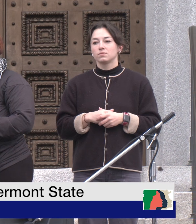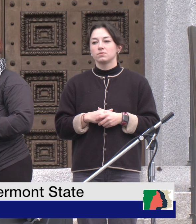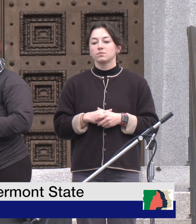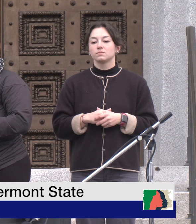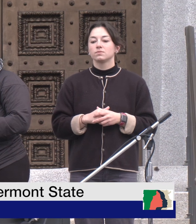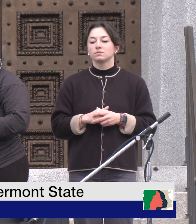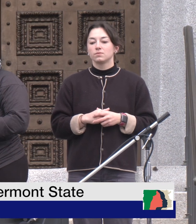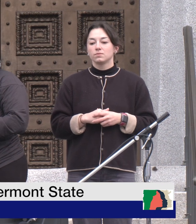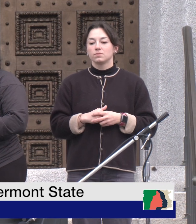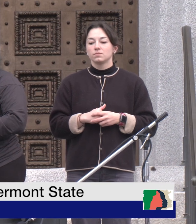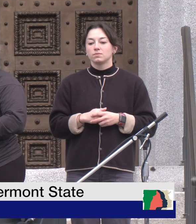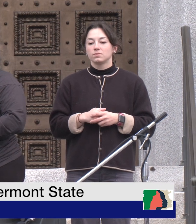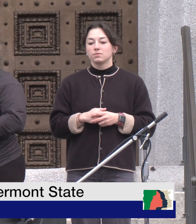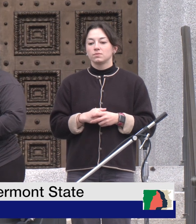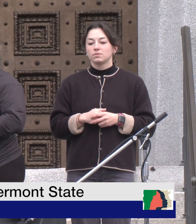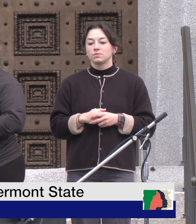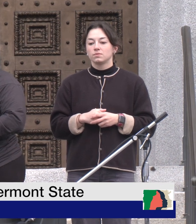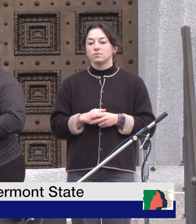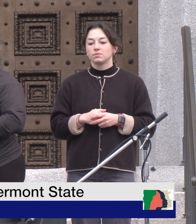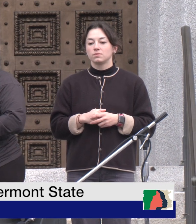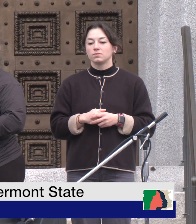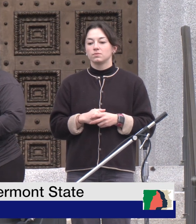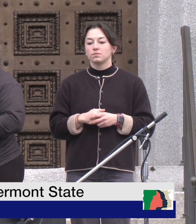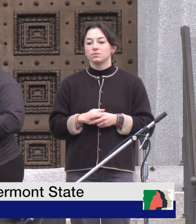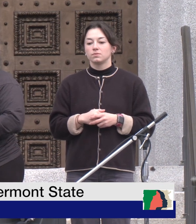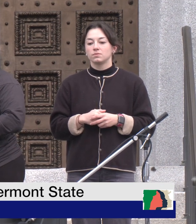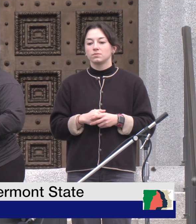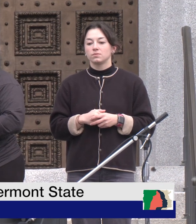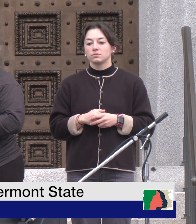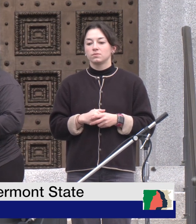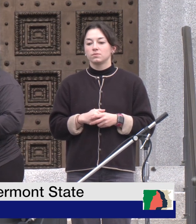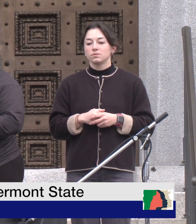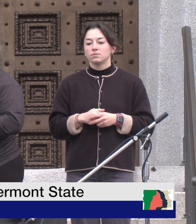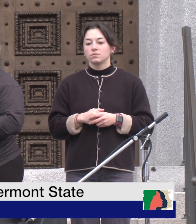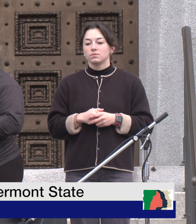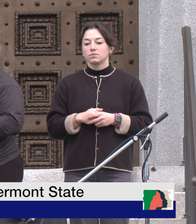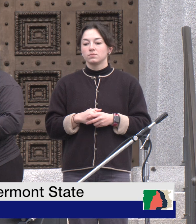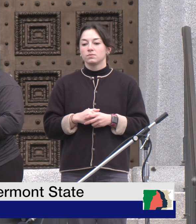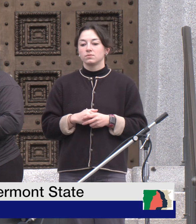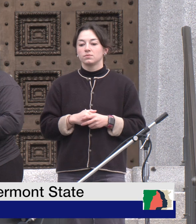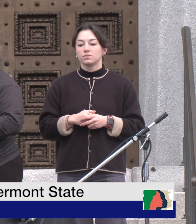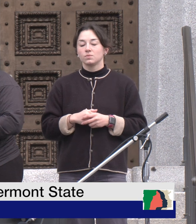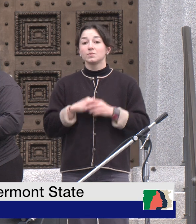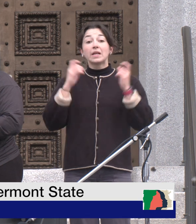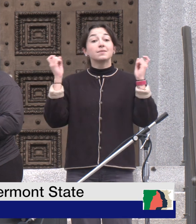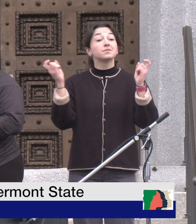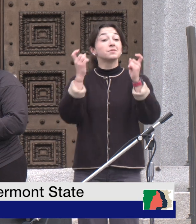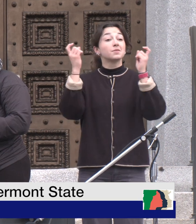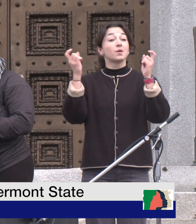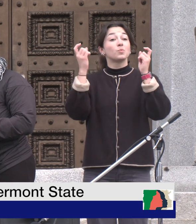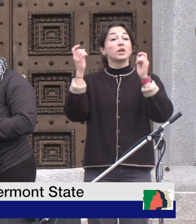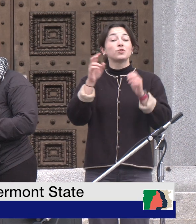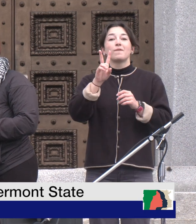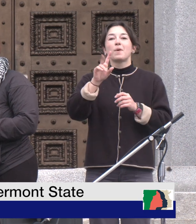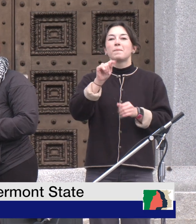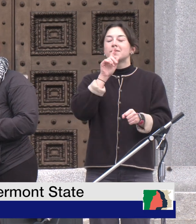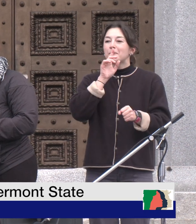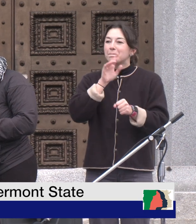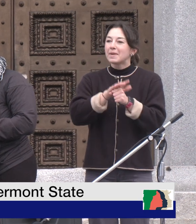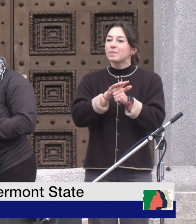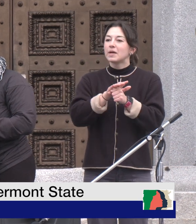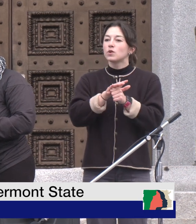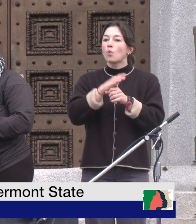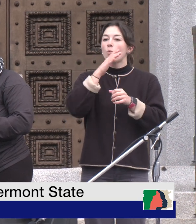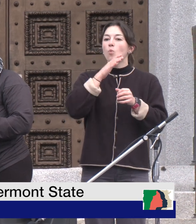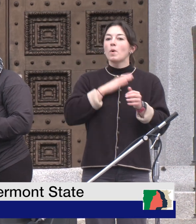Ohan, Wonak, Wonaji, Tanwan, Yahipe. In this celebration of Vermont's commitment to ensure equality